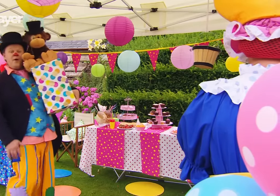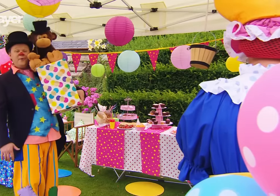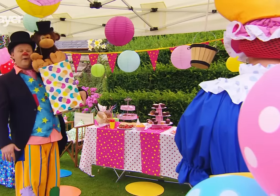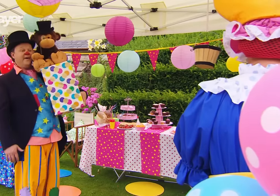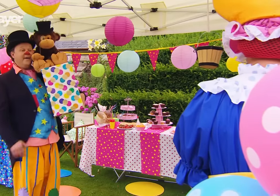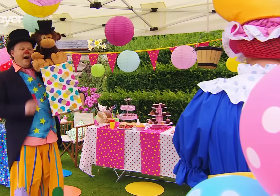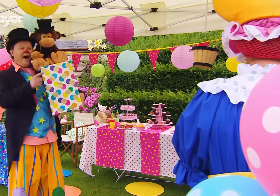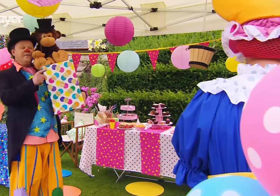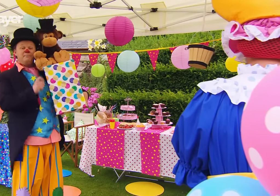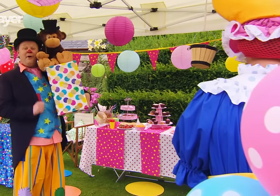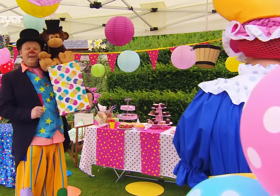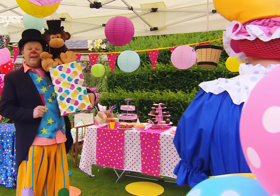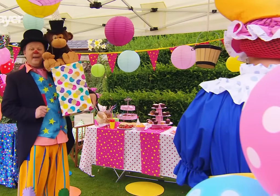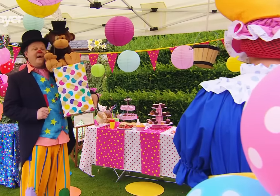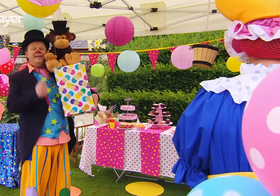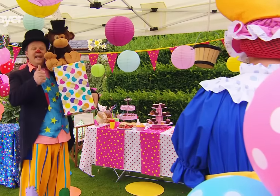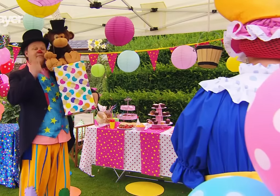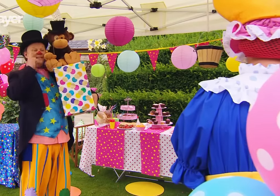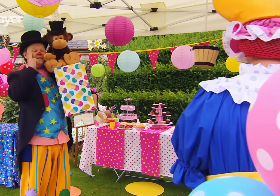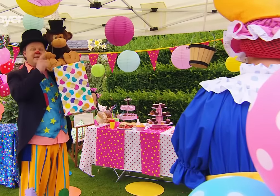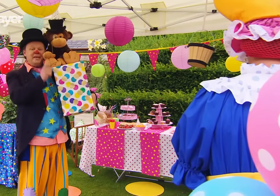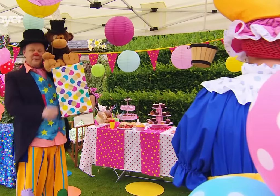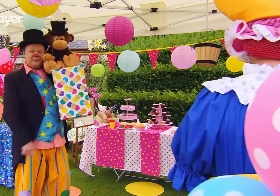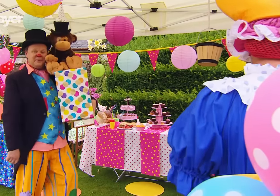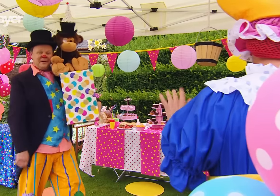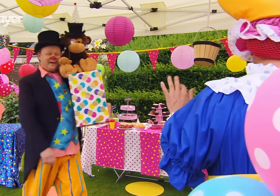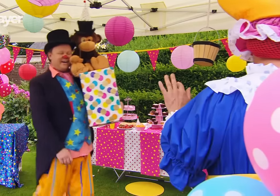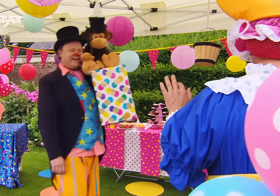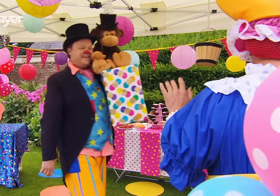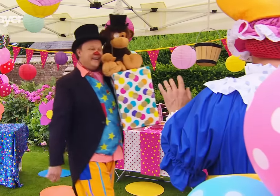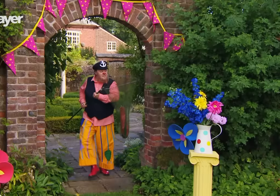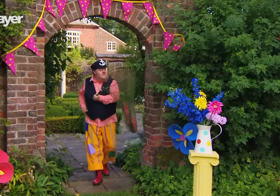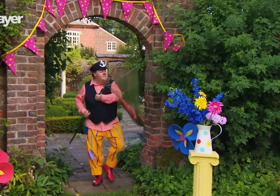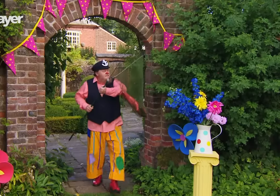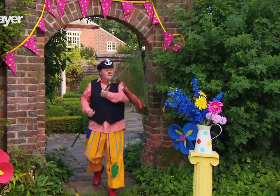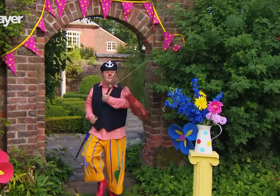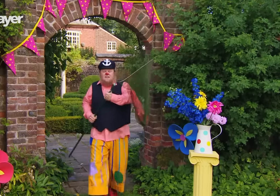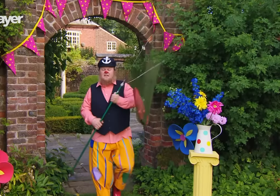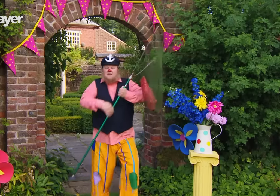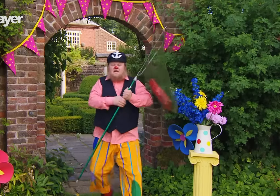Oh, Aunt Polly, lovely to see you. Hello, Fisherman